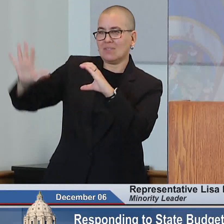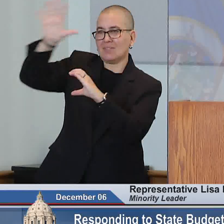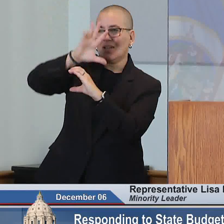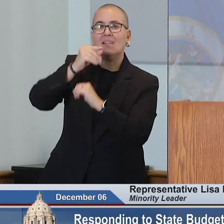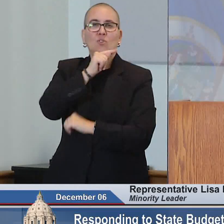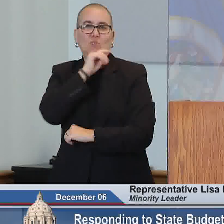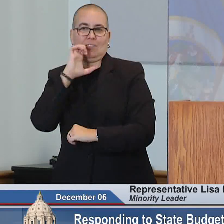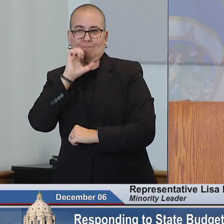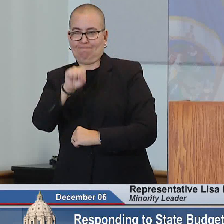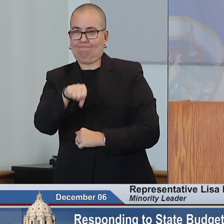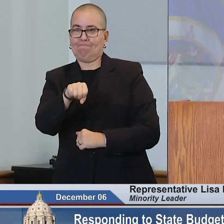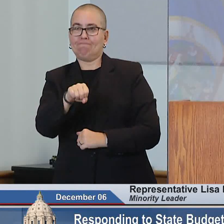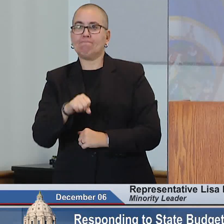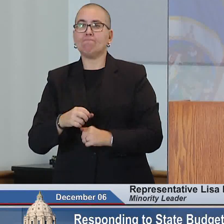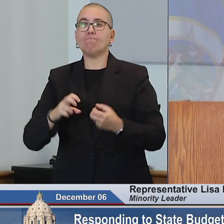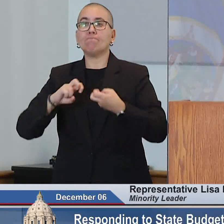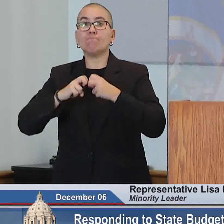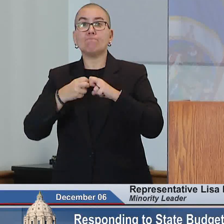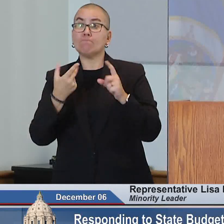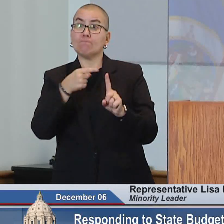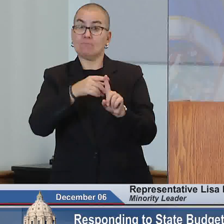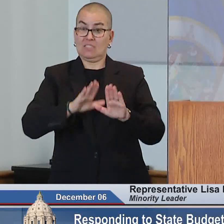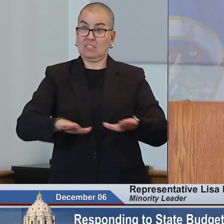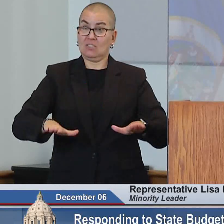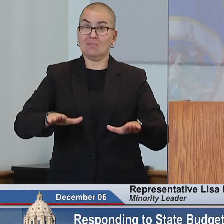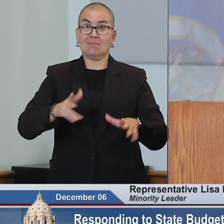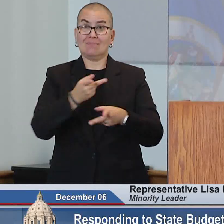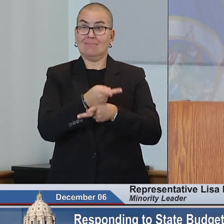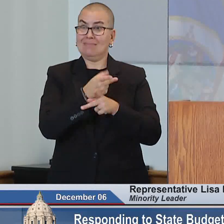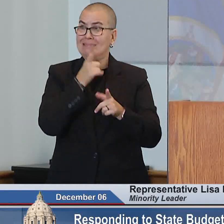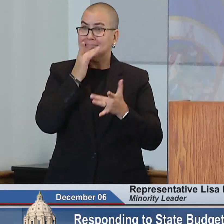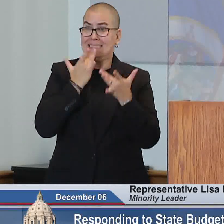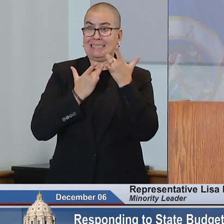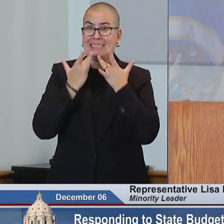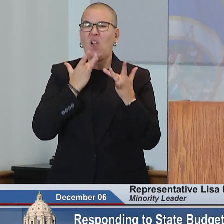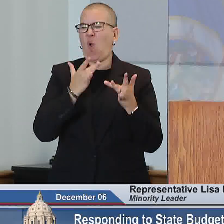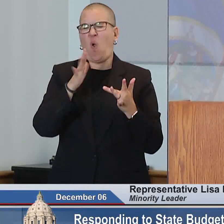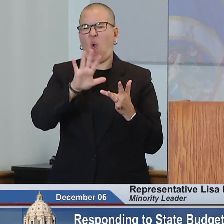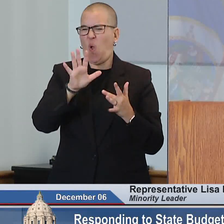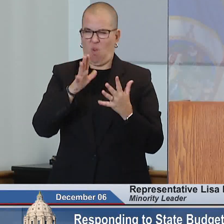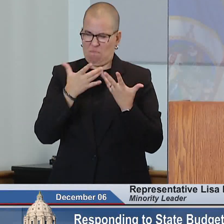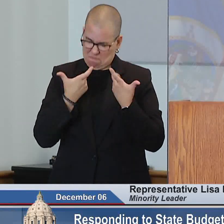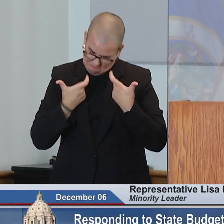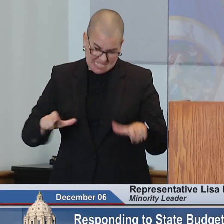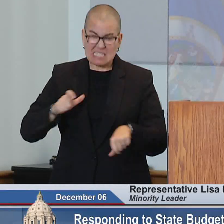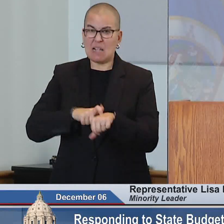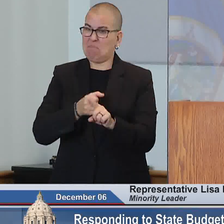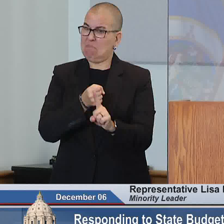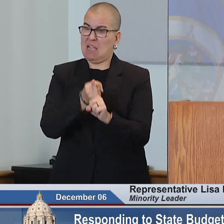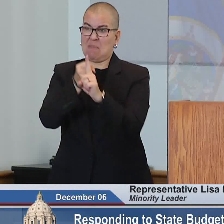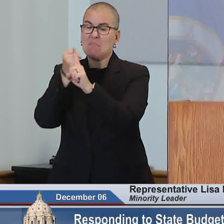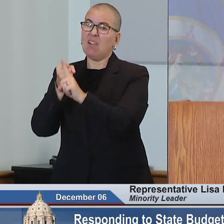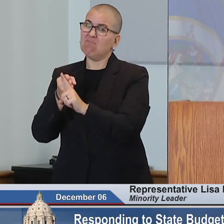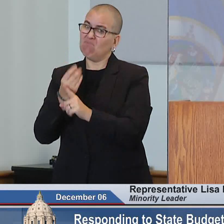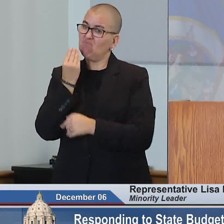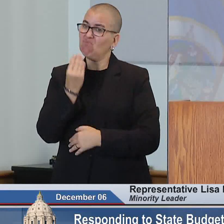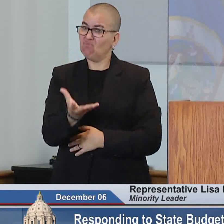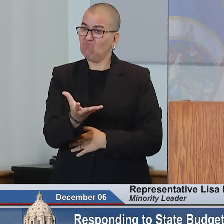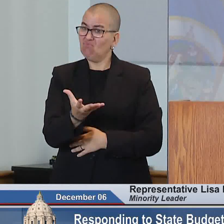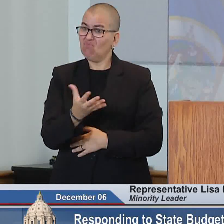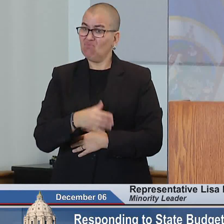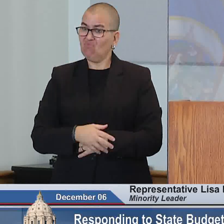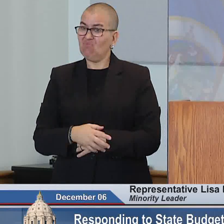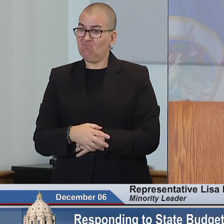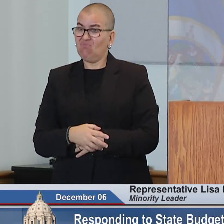of child care or the lack thereof hits all parts of our state. Looking at attracting more people to stay in